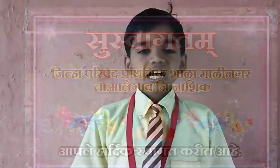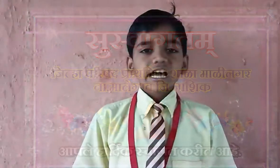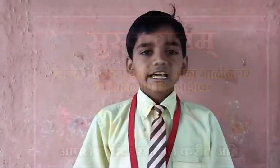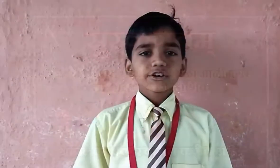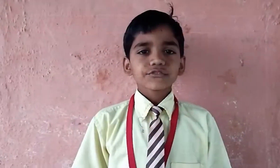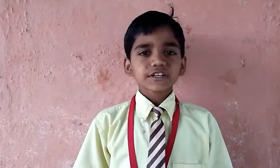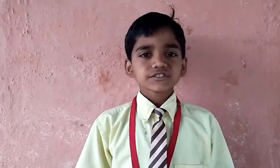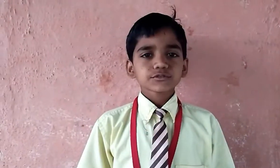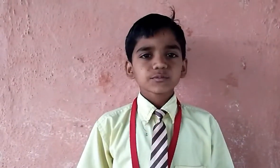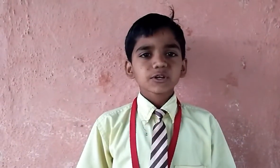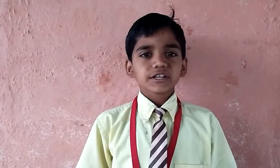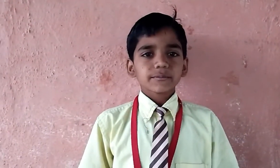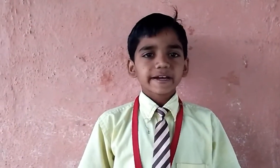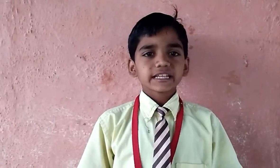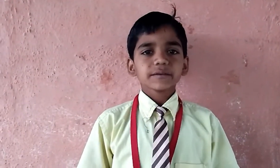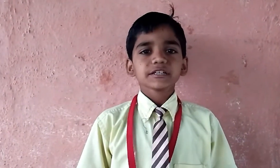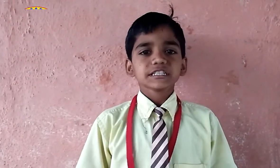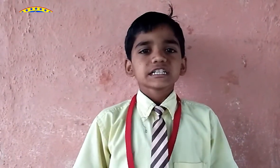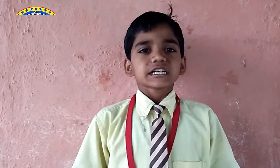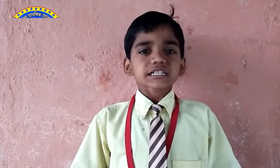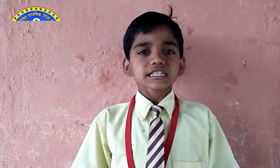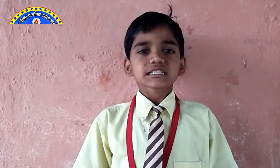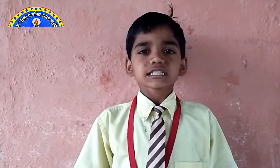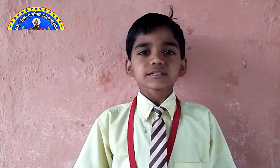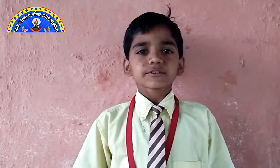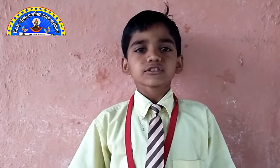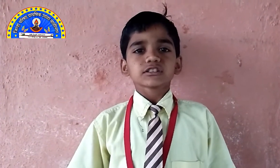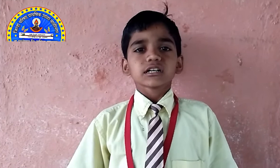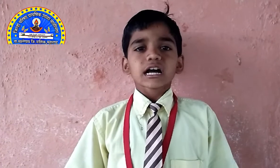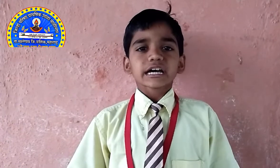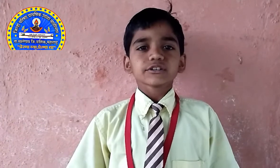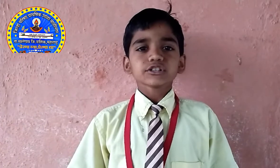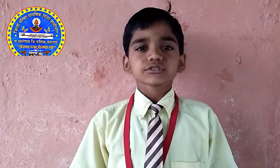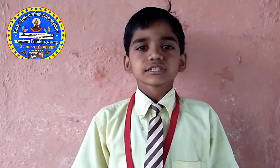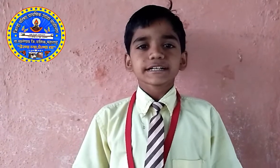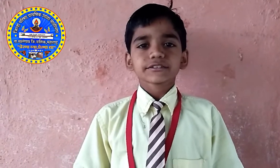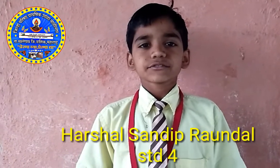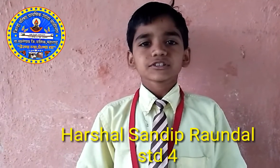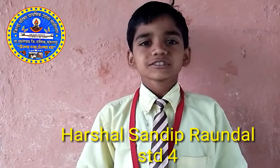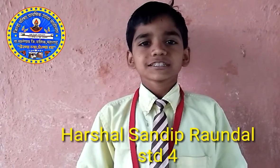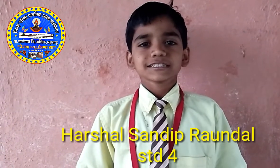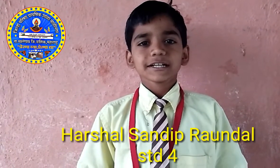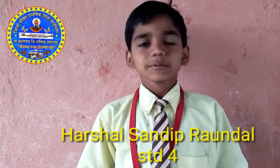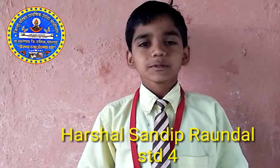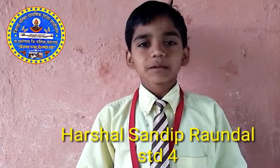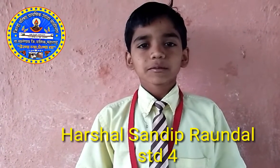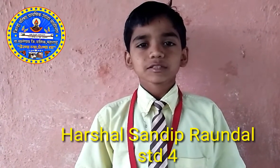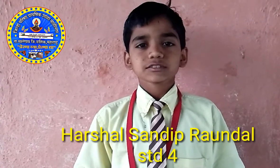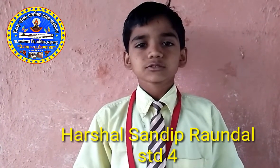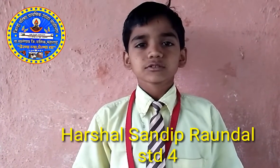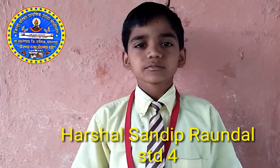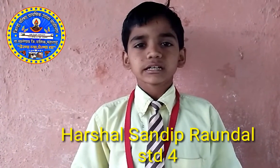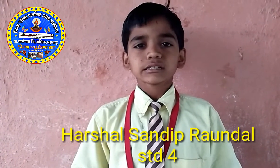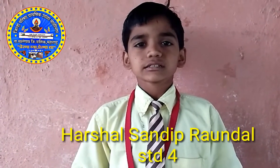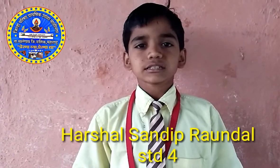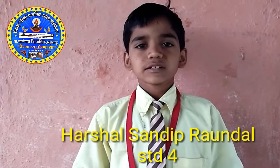Hello friends, good morning. My name is Prisalshandi Pranthar. I go to standard court that we primary school in Malanagar.